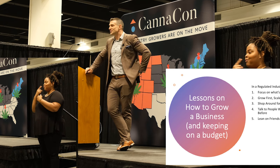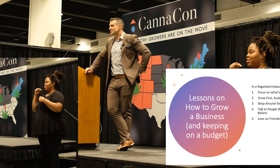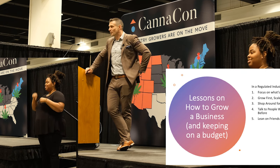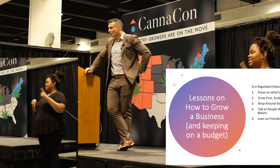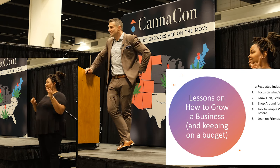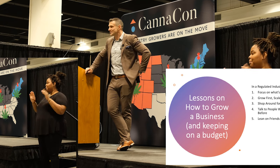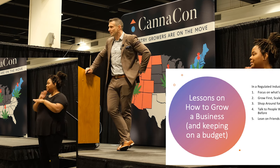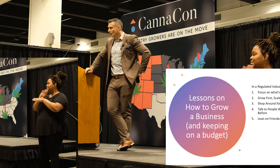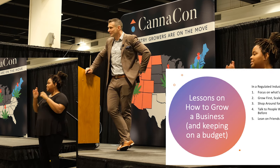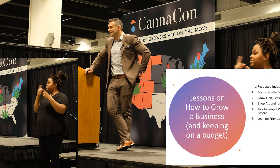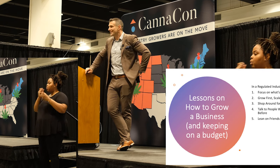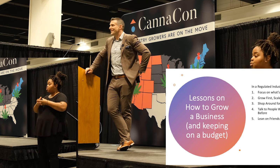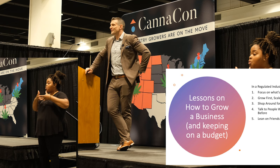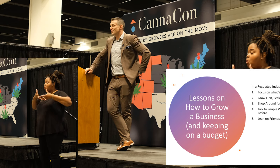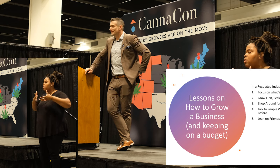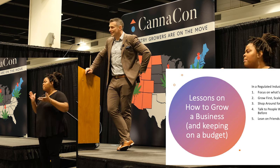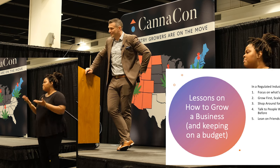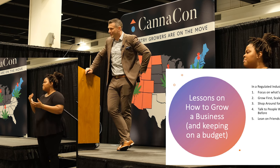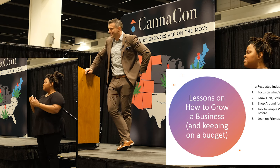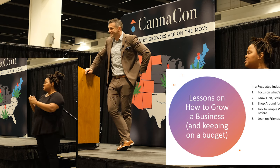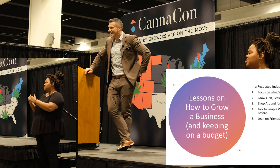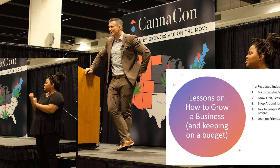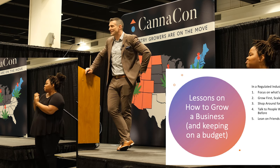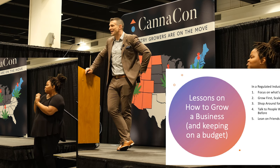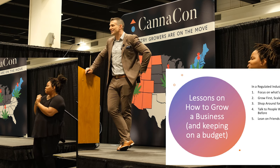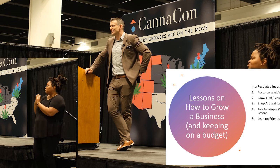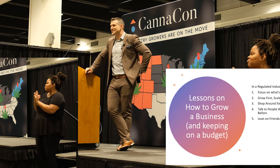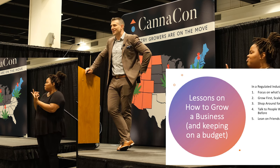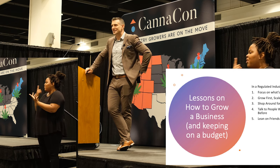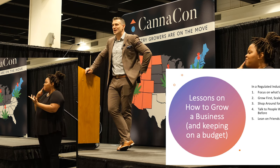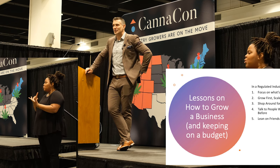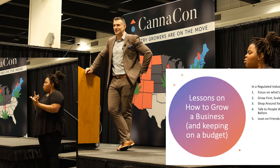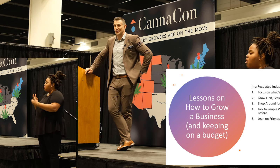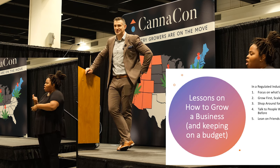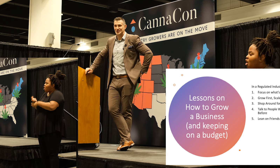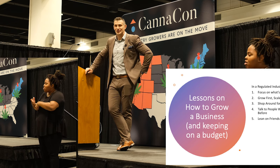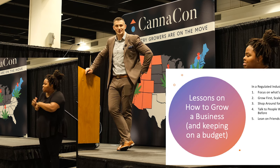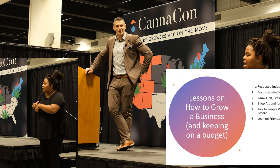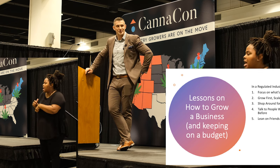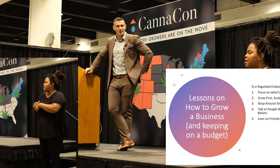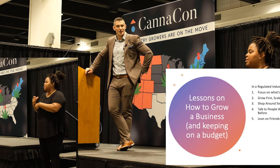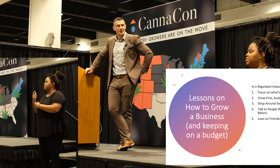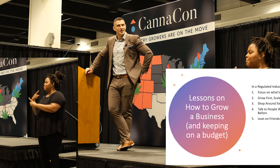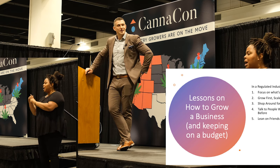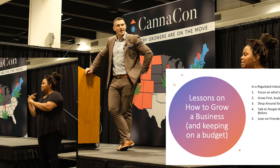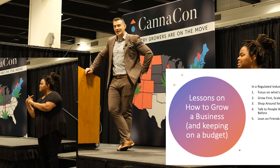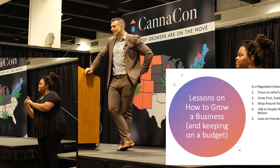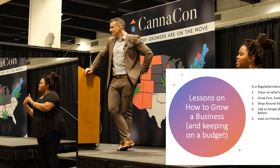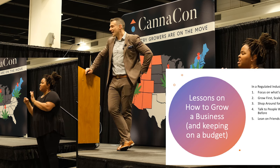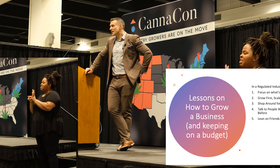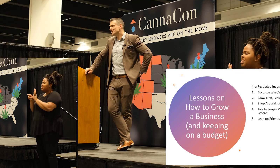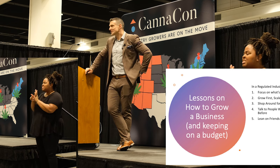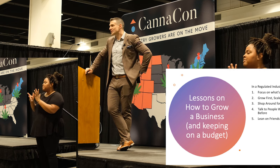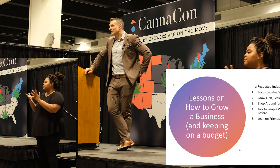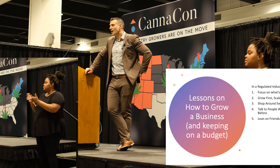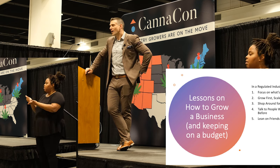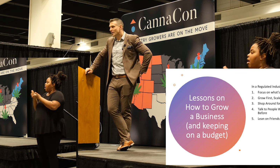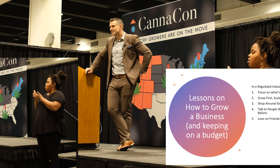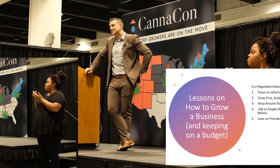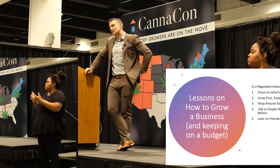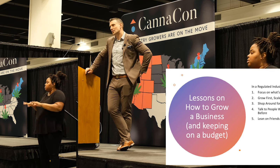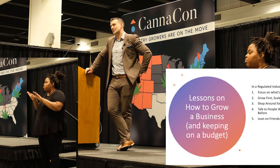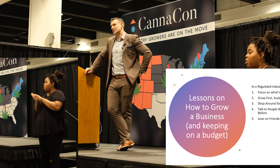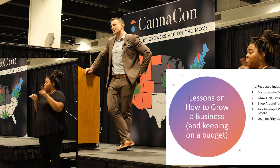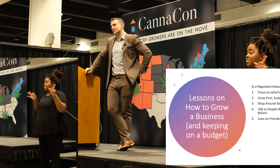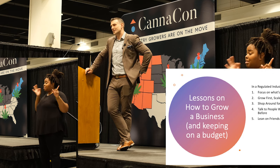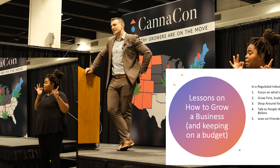or even just moral support, very, very important to have a good, solid network of folks that you can do this with. Again, cannabis is going to be the